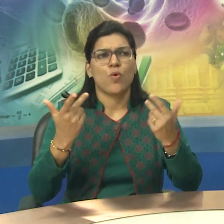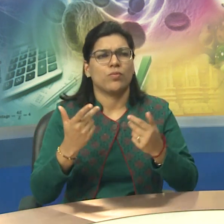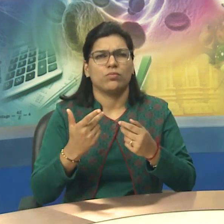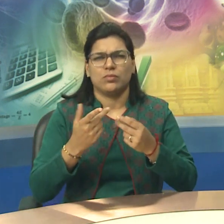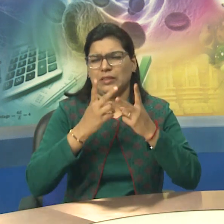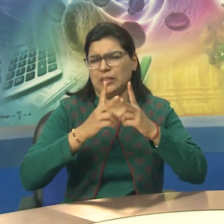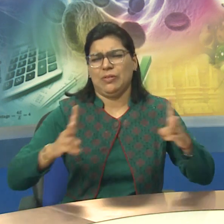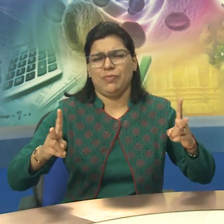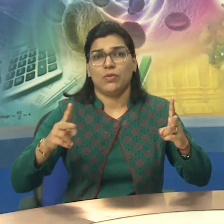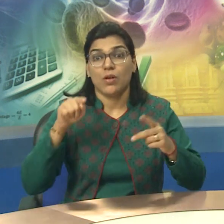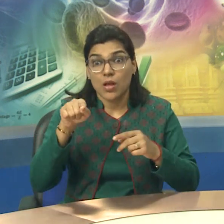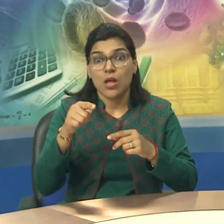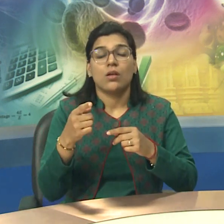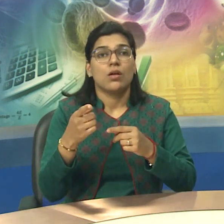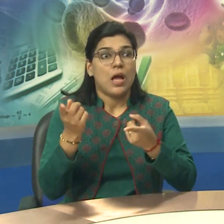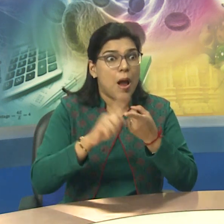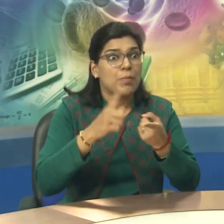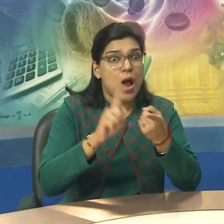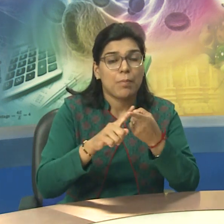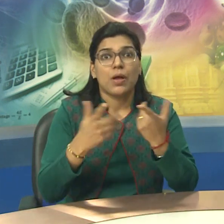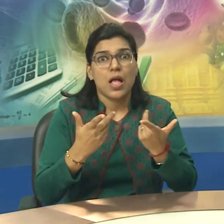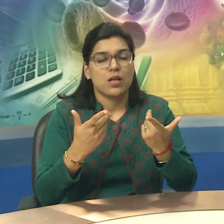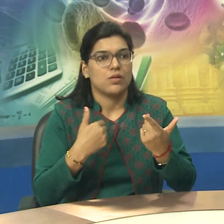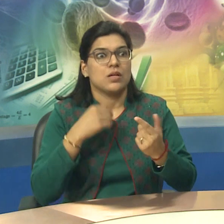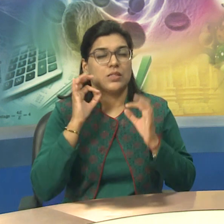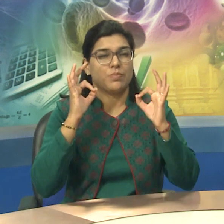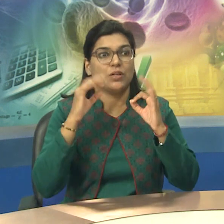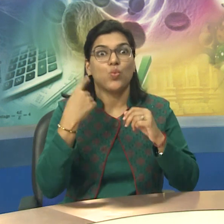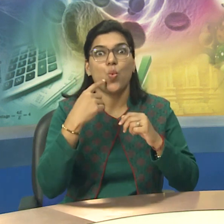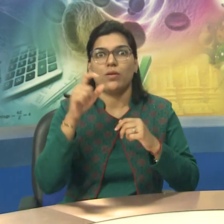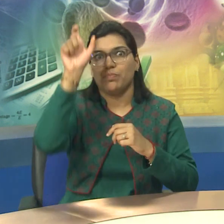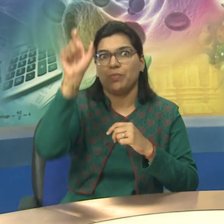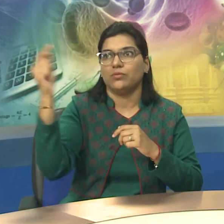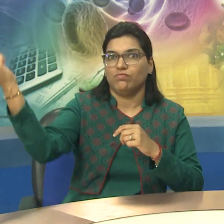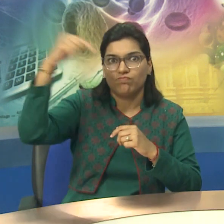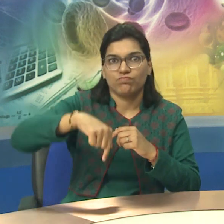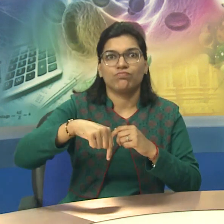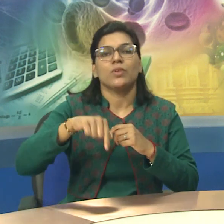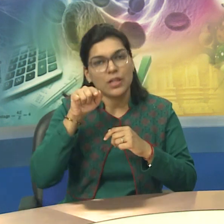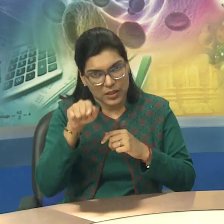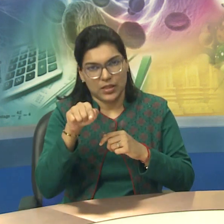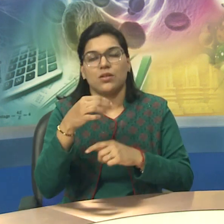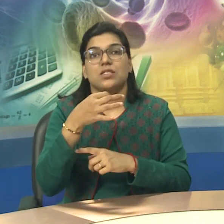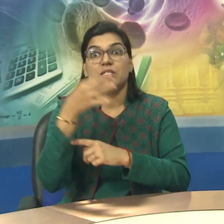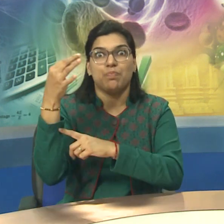For example, lawyer, doctor, engineer are specialized in their own.